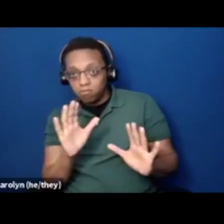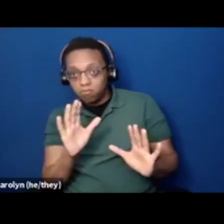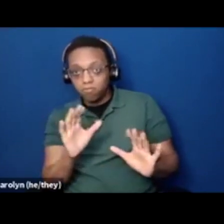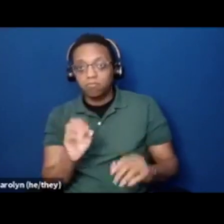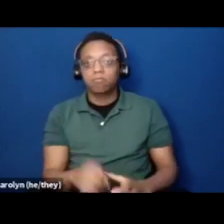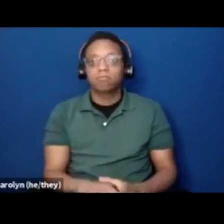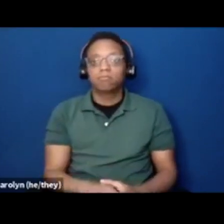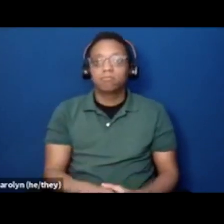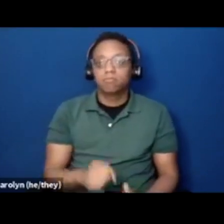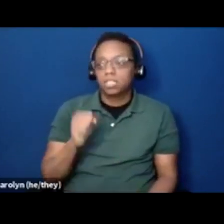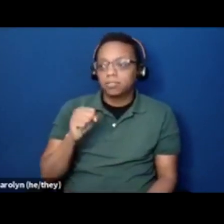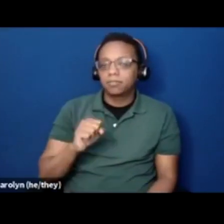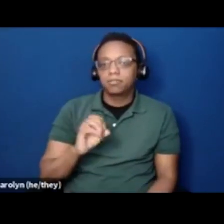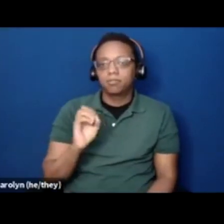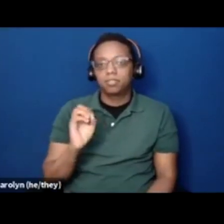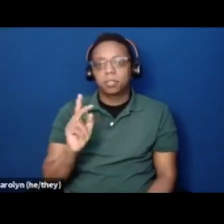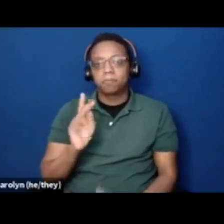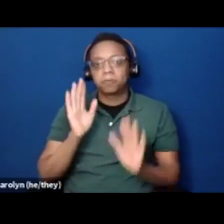Yeah.